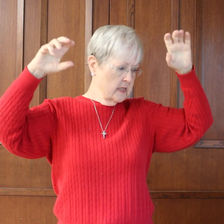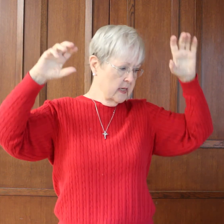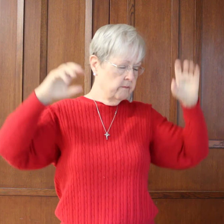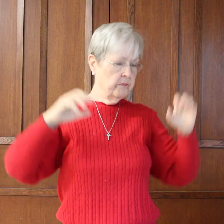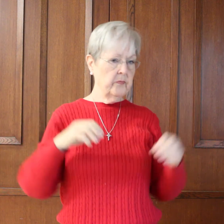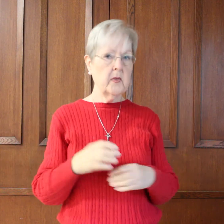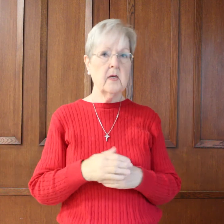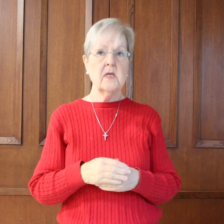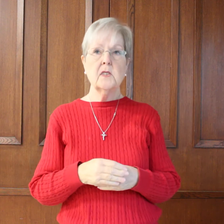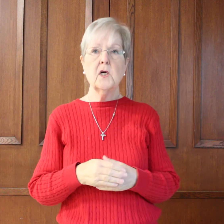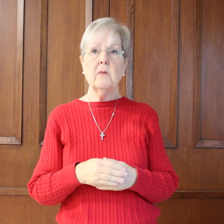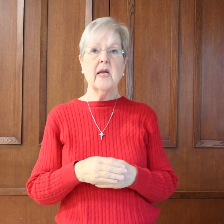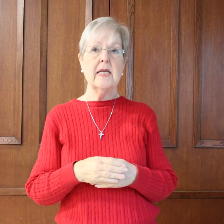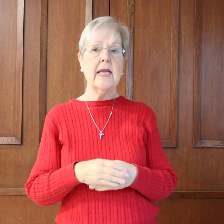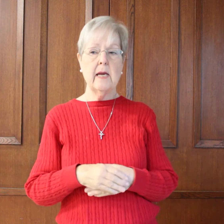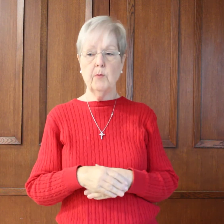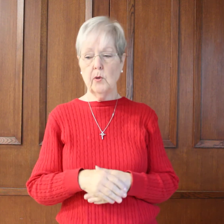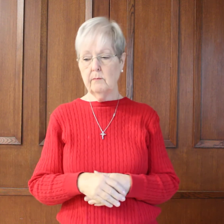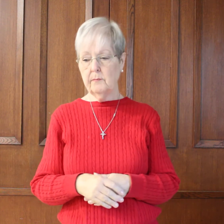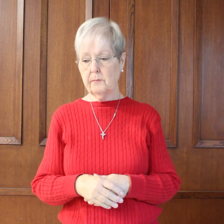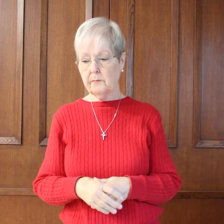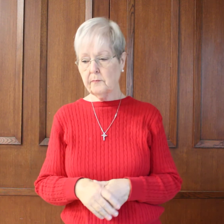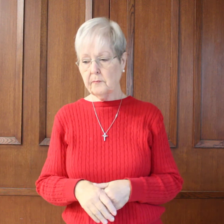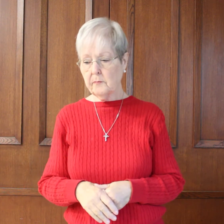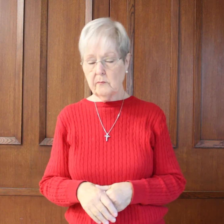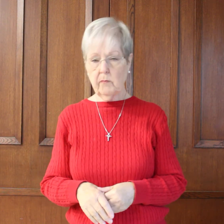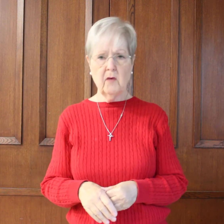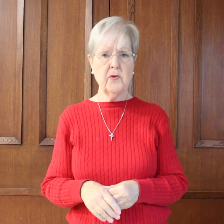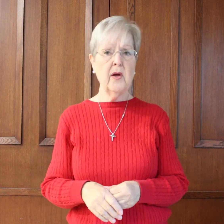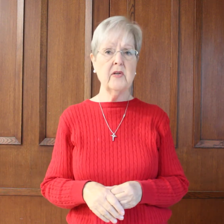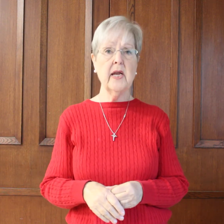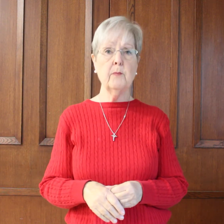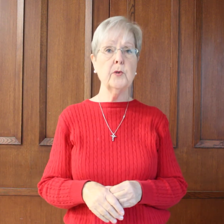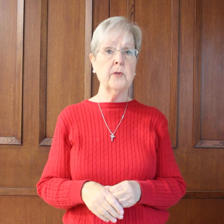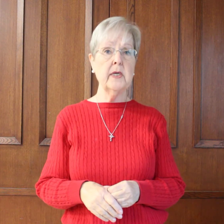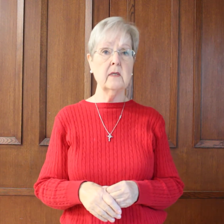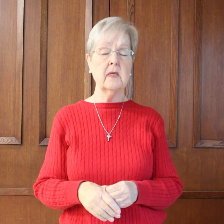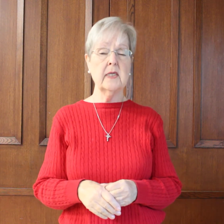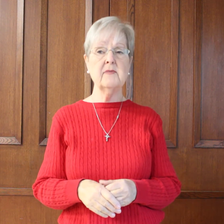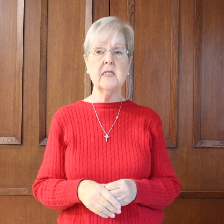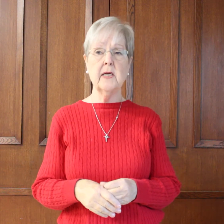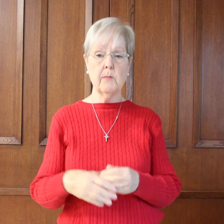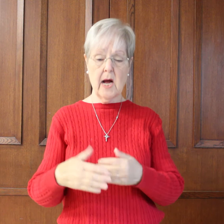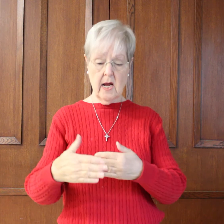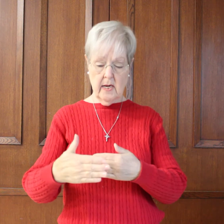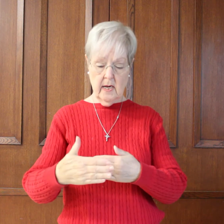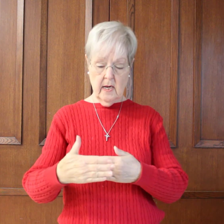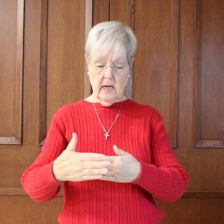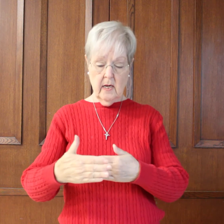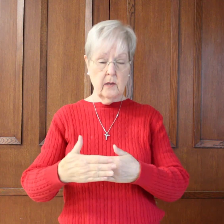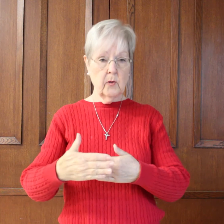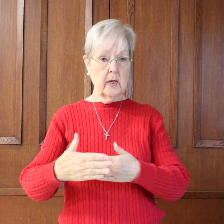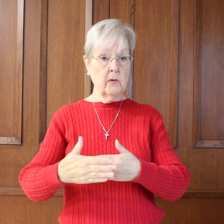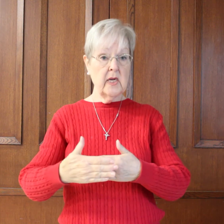President. Let's talk about a neighbor. If you have a neighbor who lives nearby, you want to go